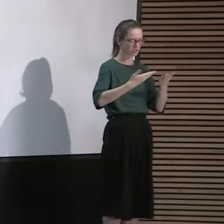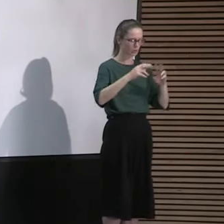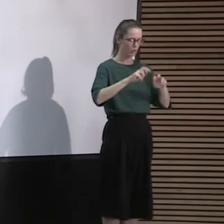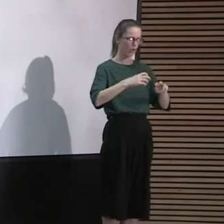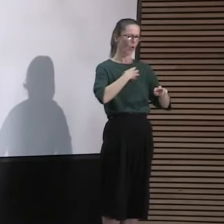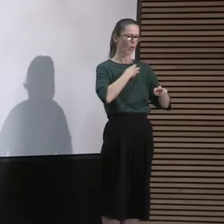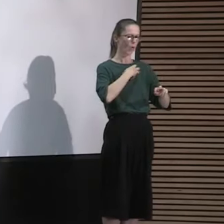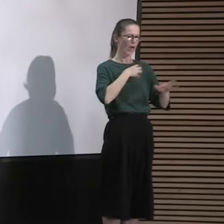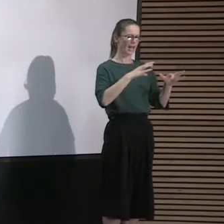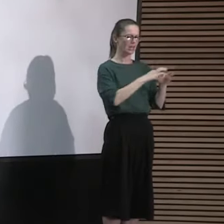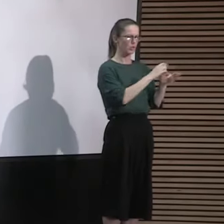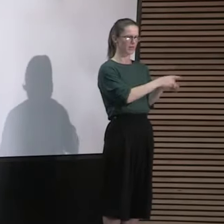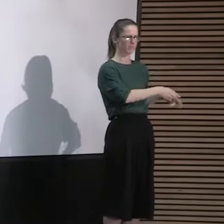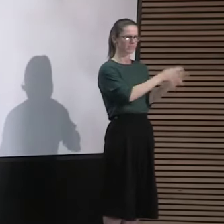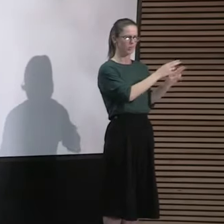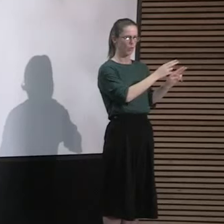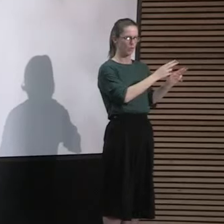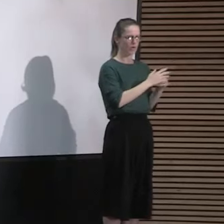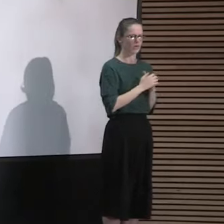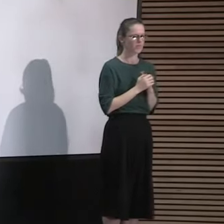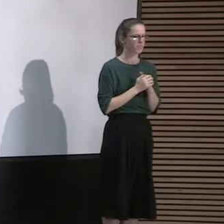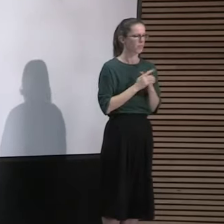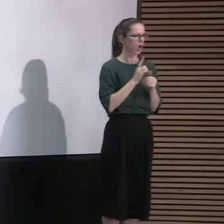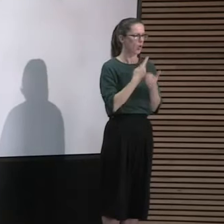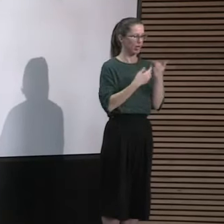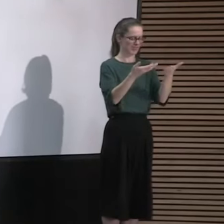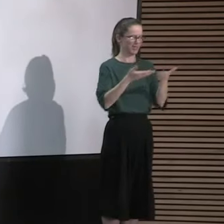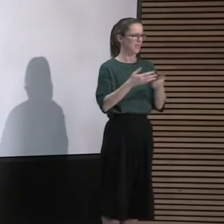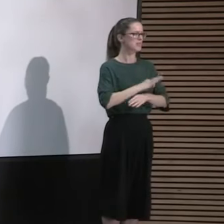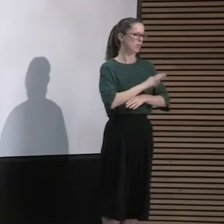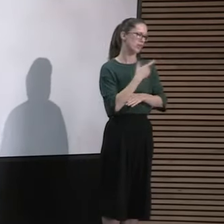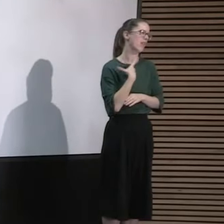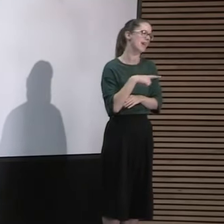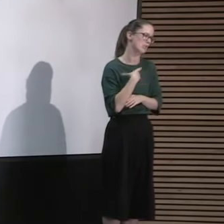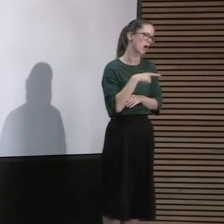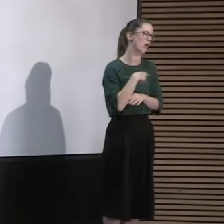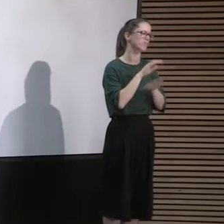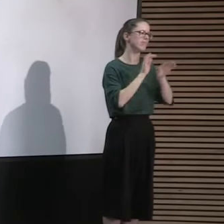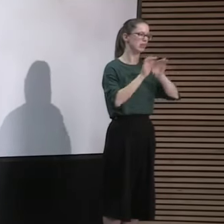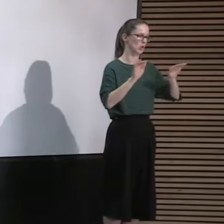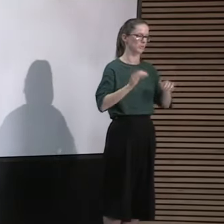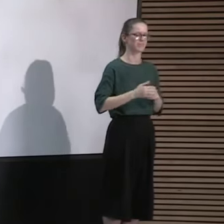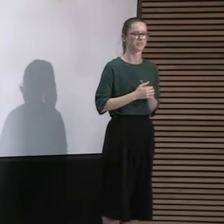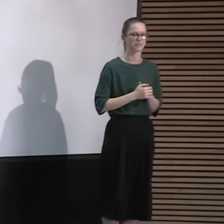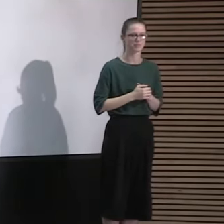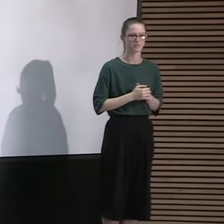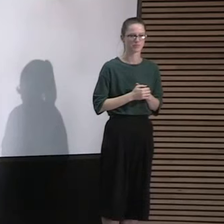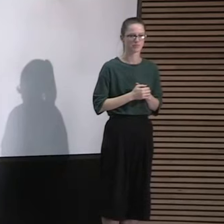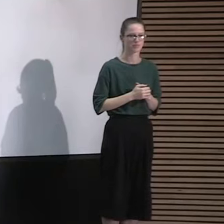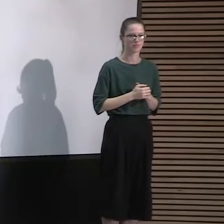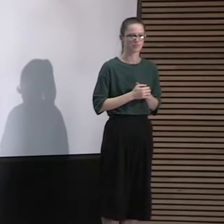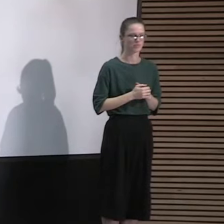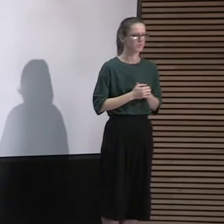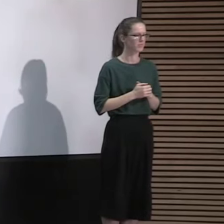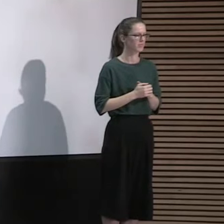be able to link it to the cluster or not. That only arrived with us this morning, and so that's why we're giving the further detail. But the case was reported